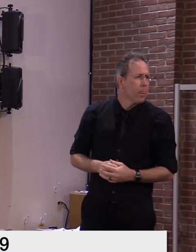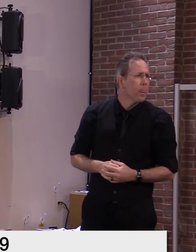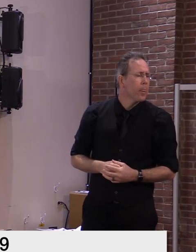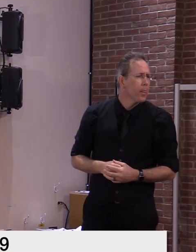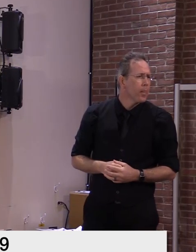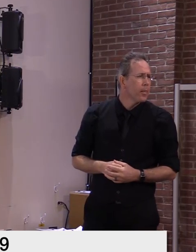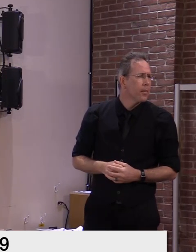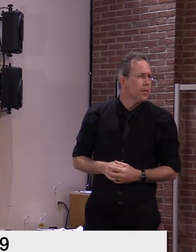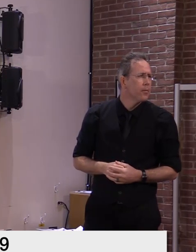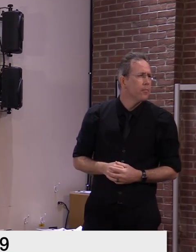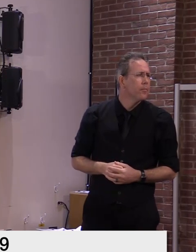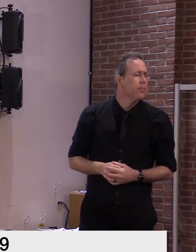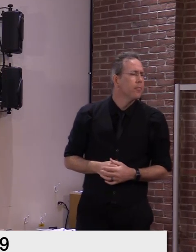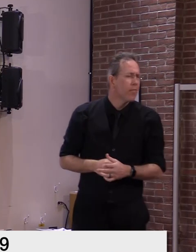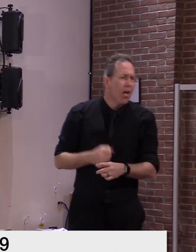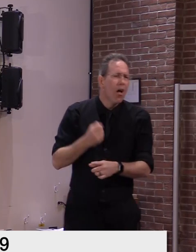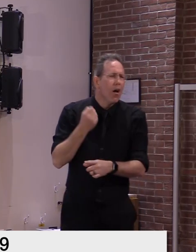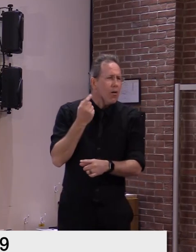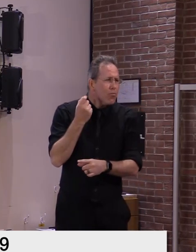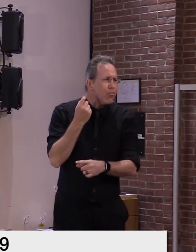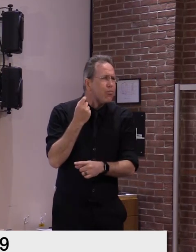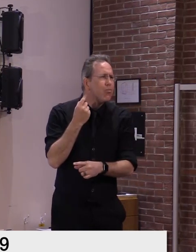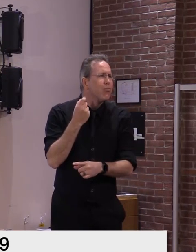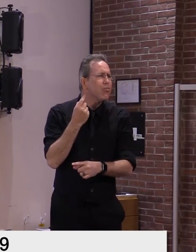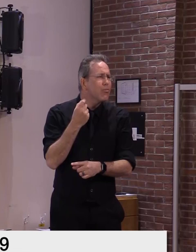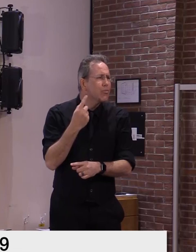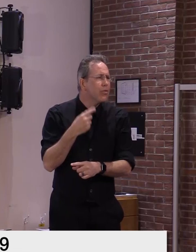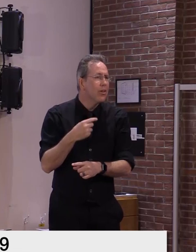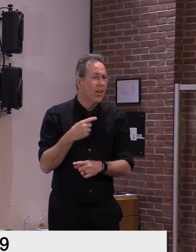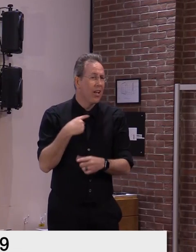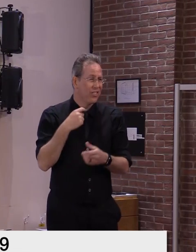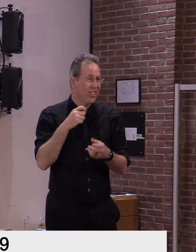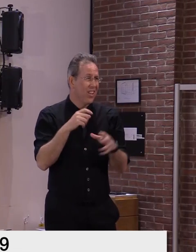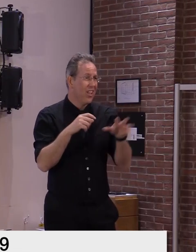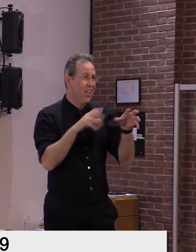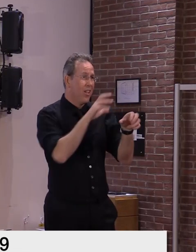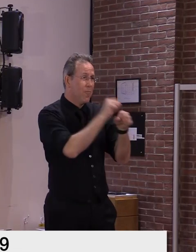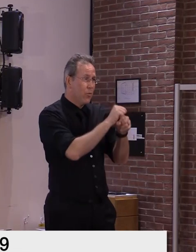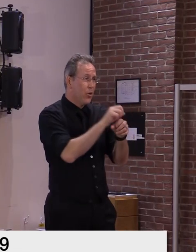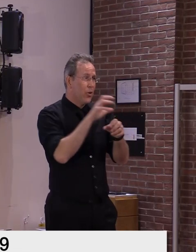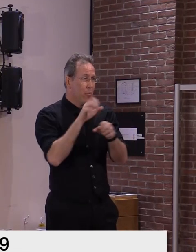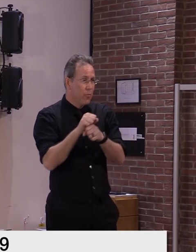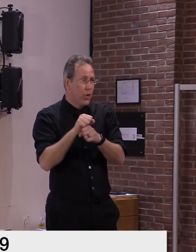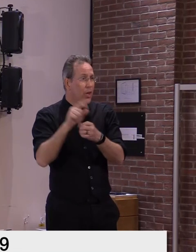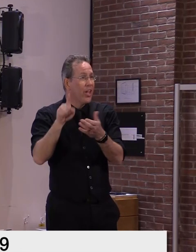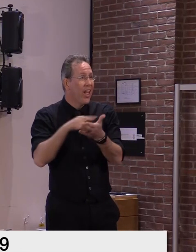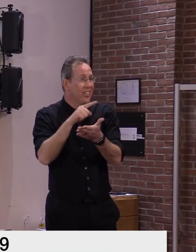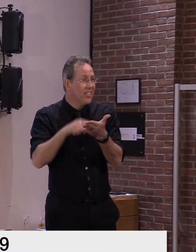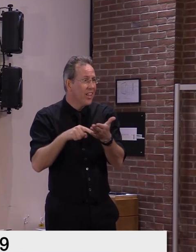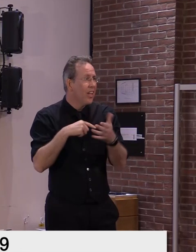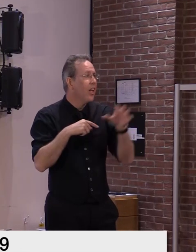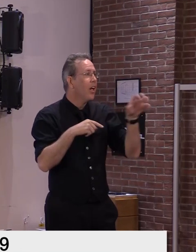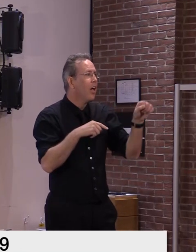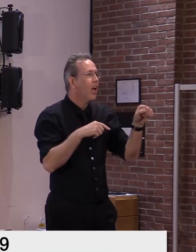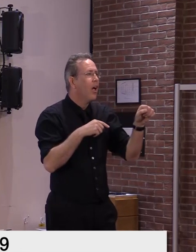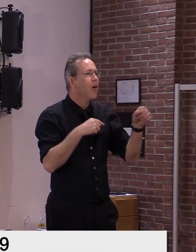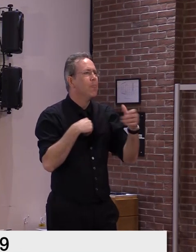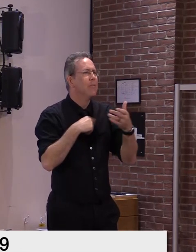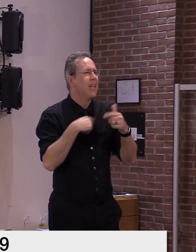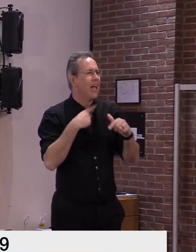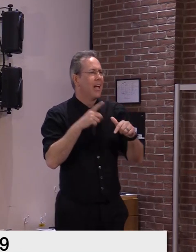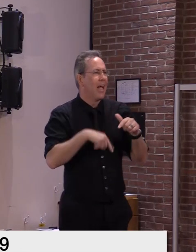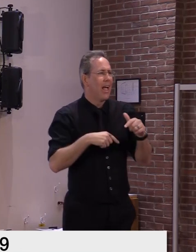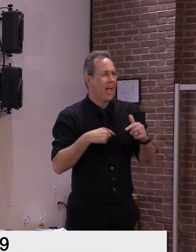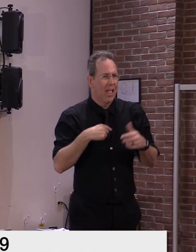one you have, before you can even look for another one. Is that something that you're going to fix? There's two ways to do that. One, you can